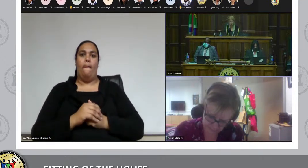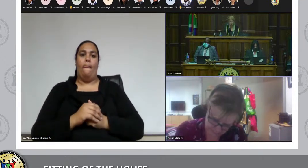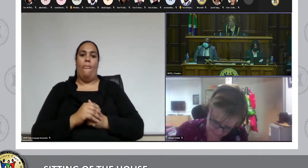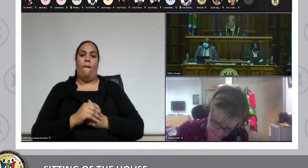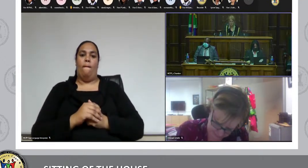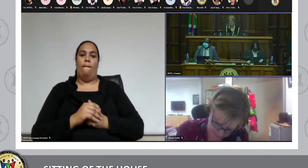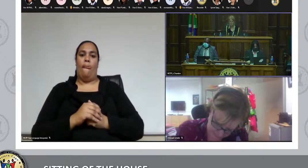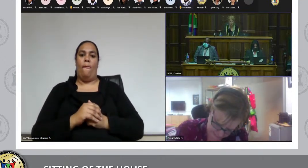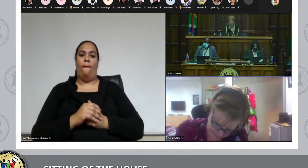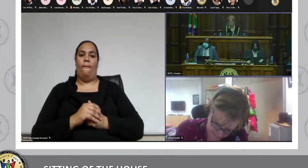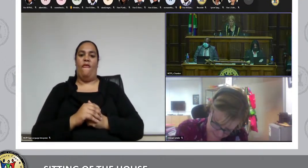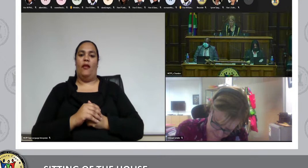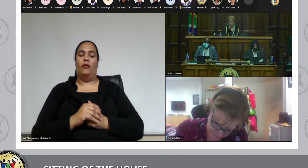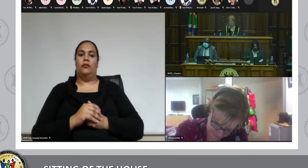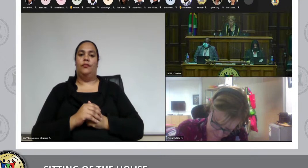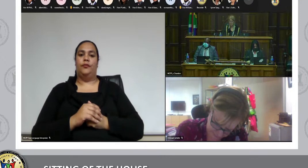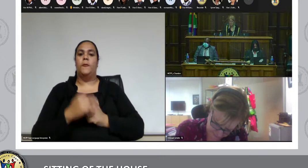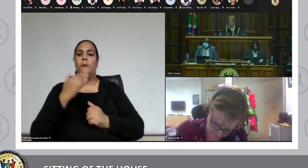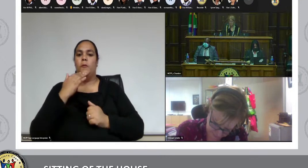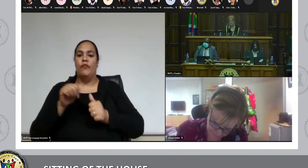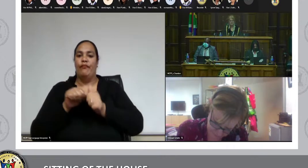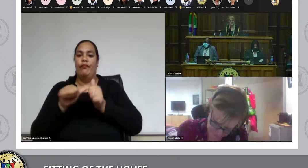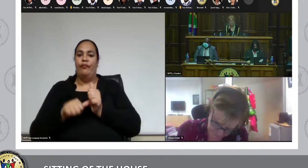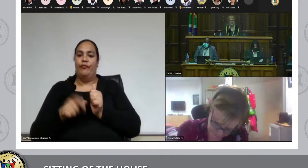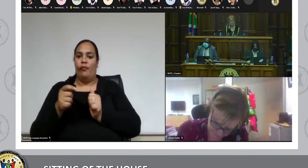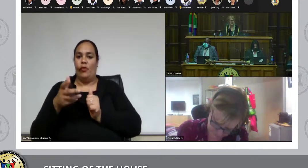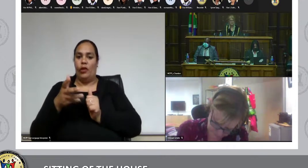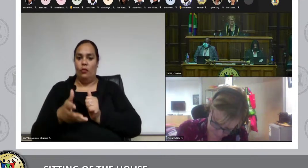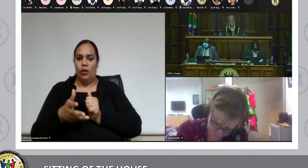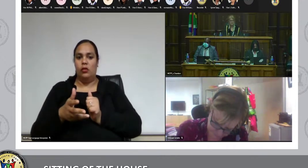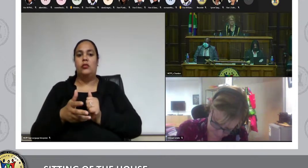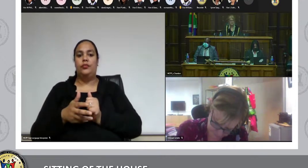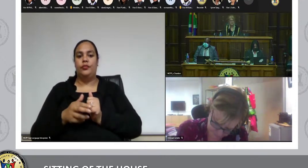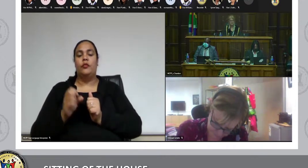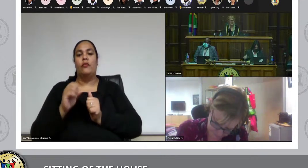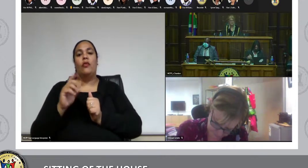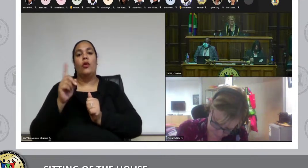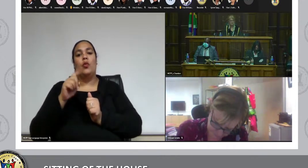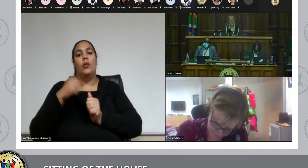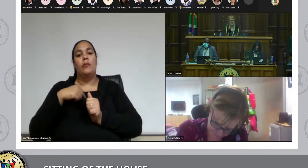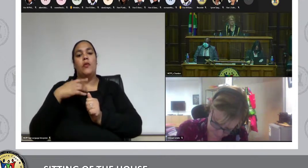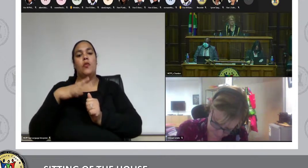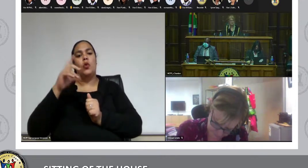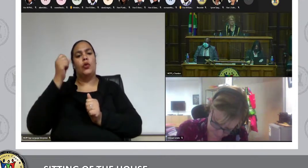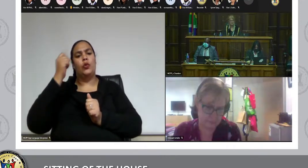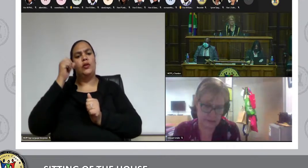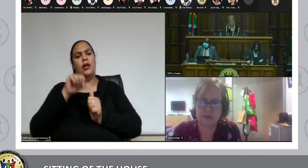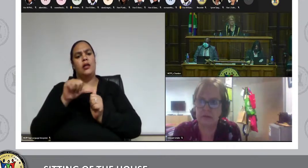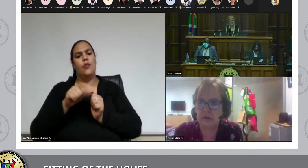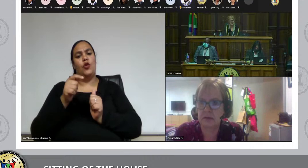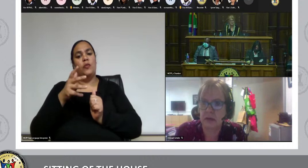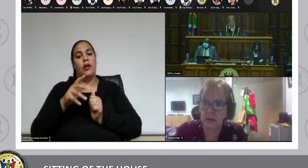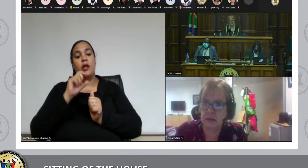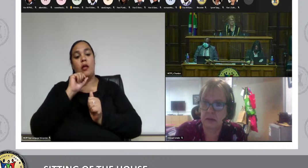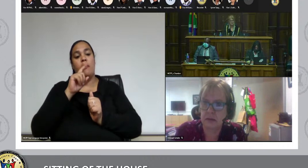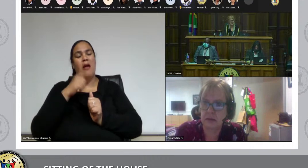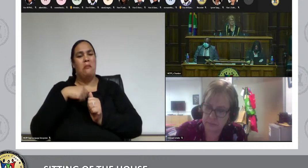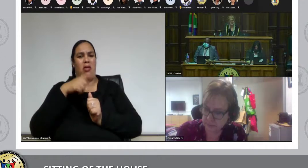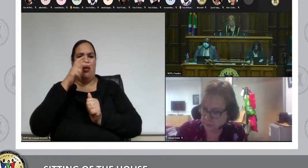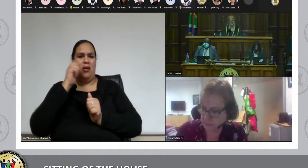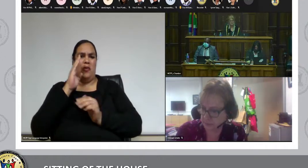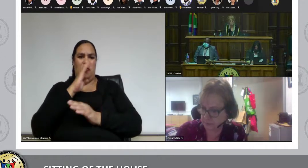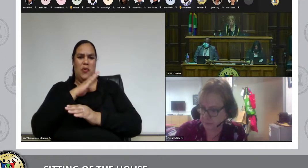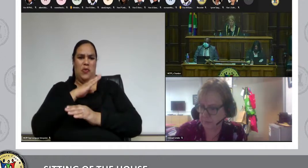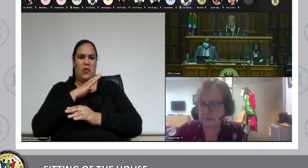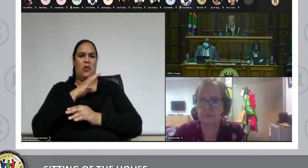No, thanks, Deputy Speaker. What I want to understand, Deputy Speaker, was what I'm not hearing